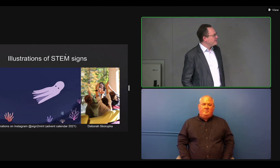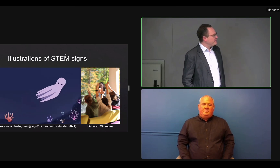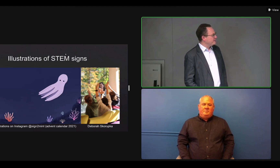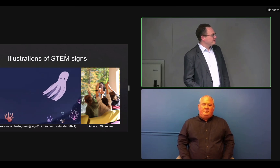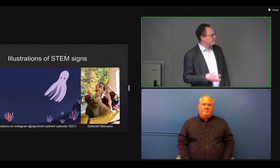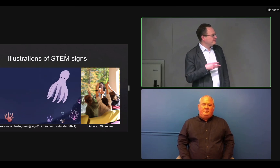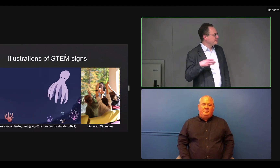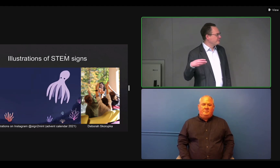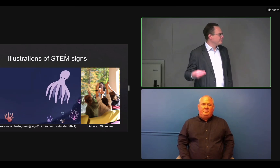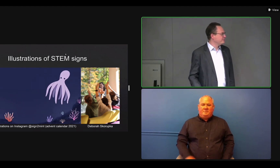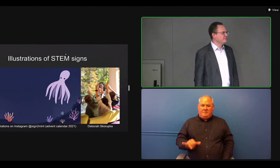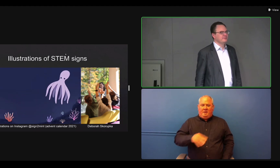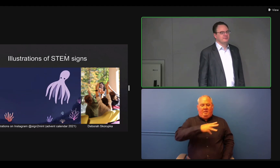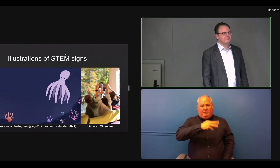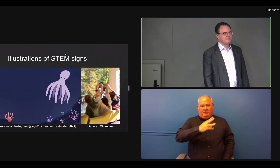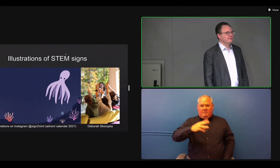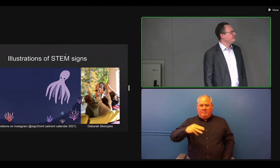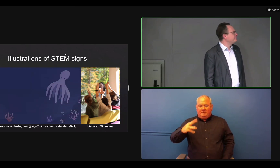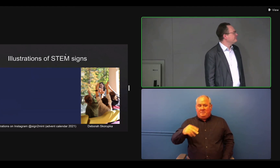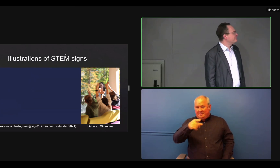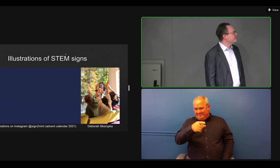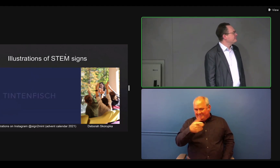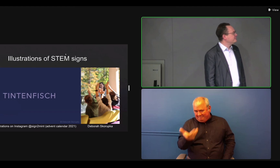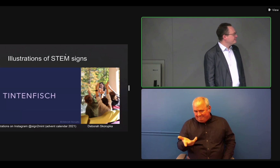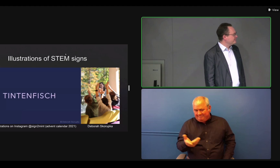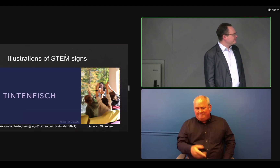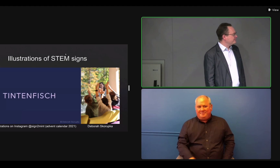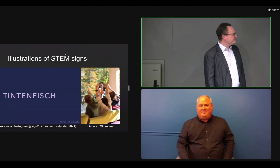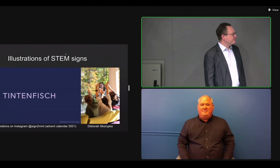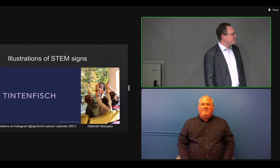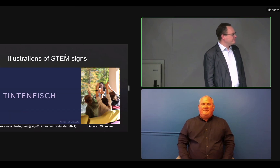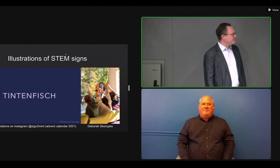Math folks in the room. Octopus.